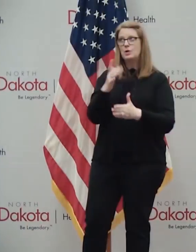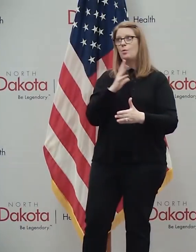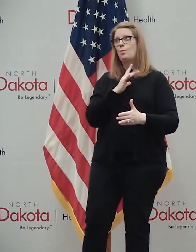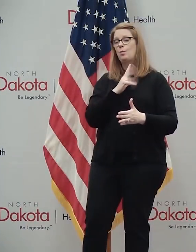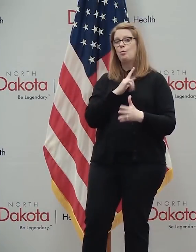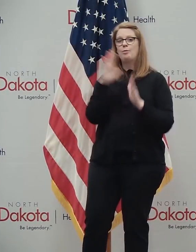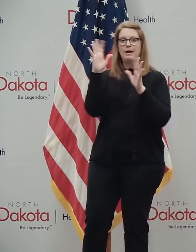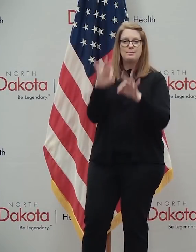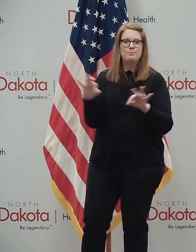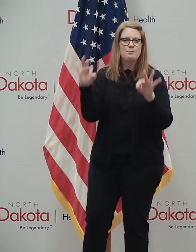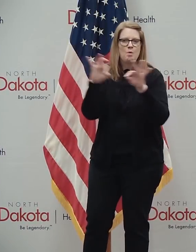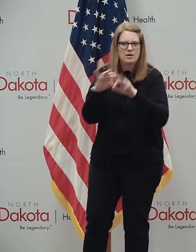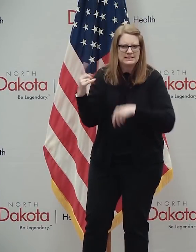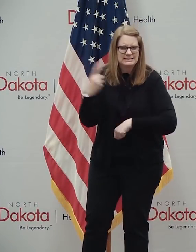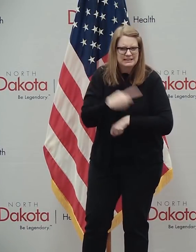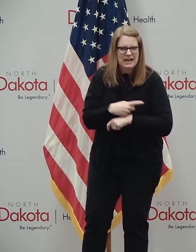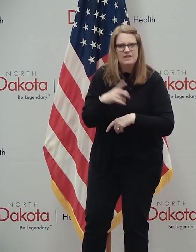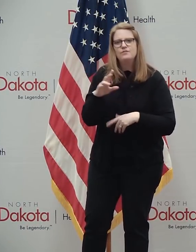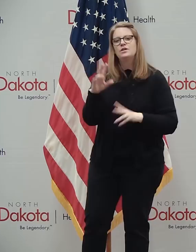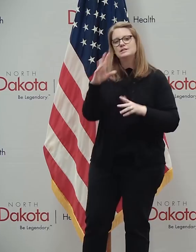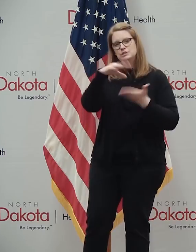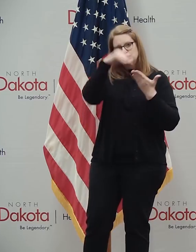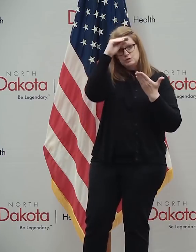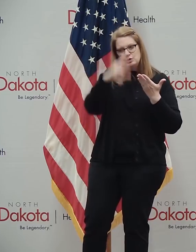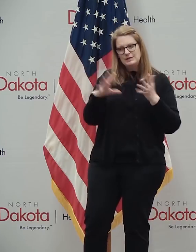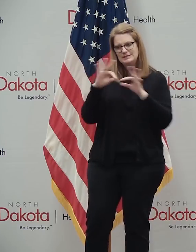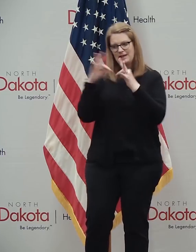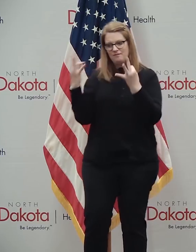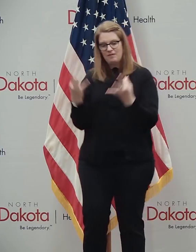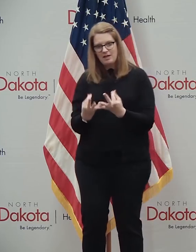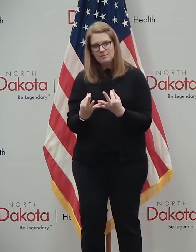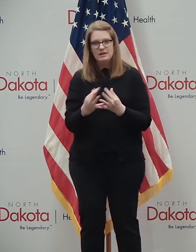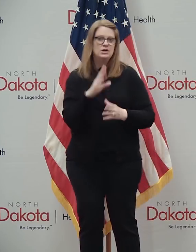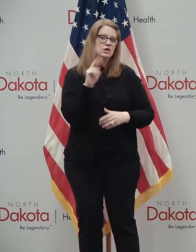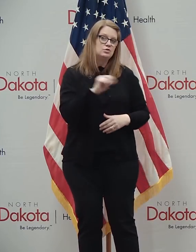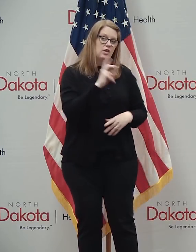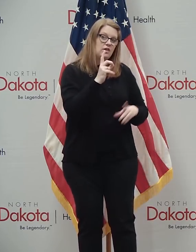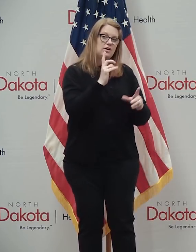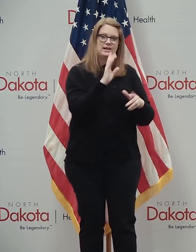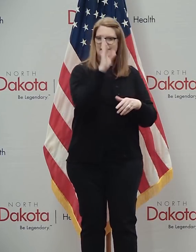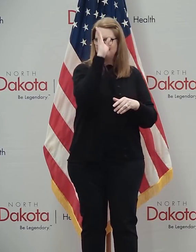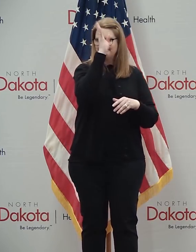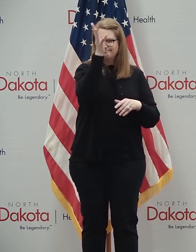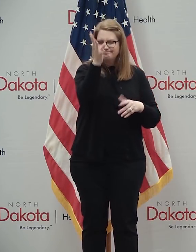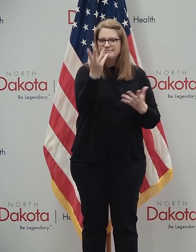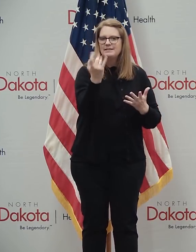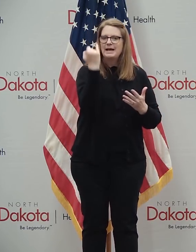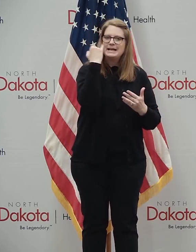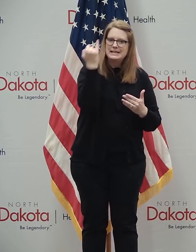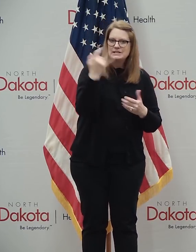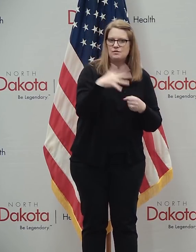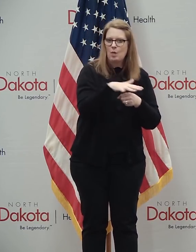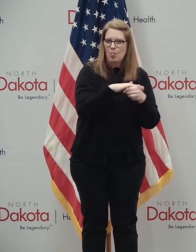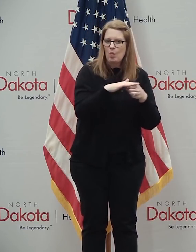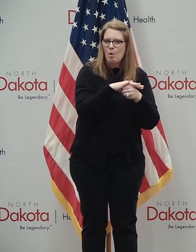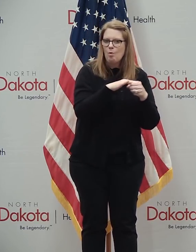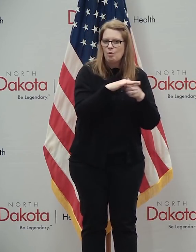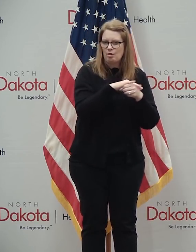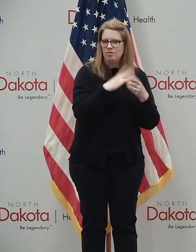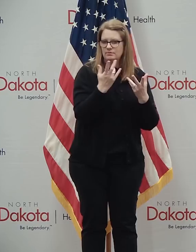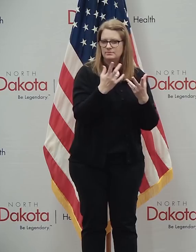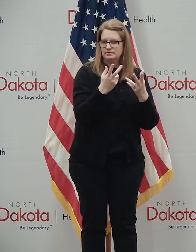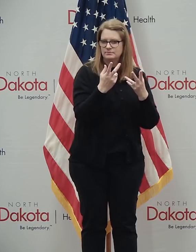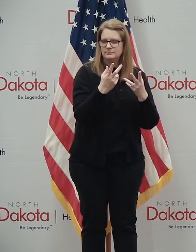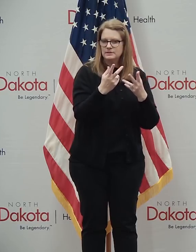students and their families, North Dakota has compiled potential solutions for local considerations. And it's important to note